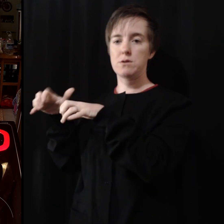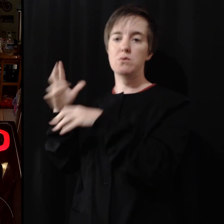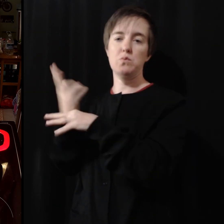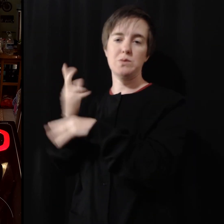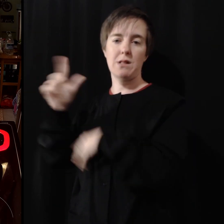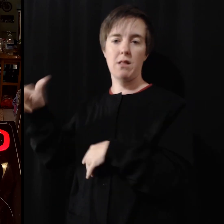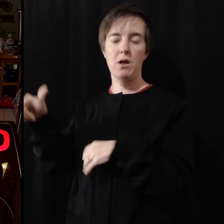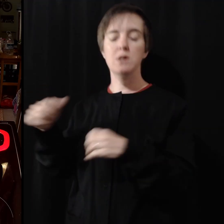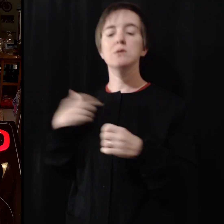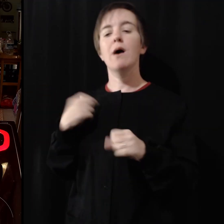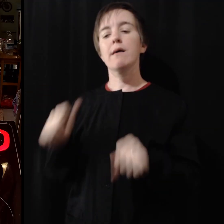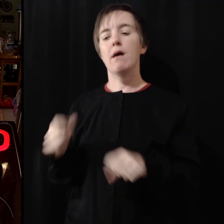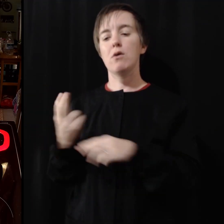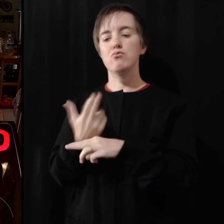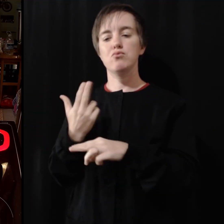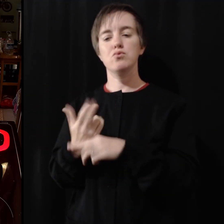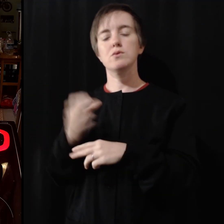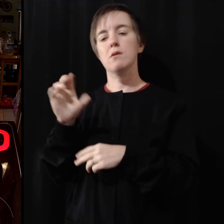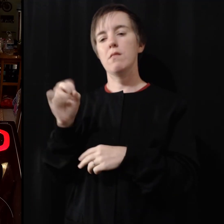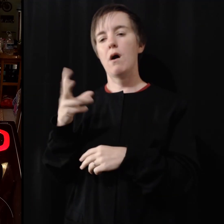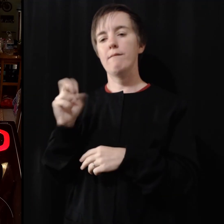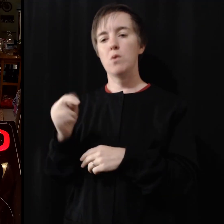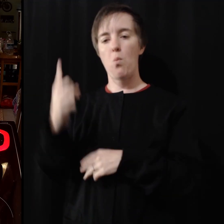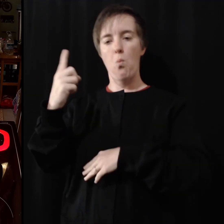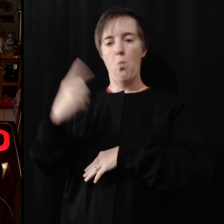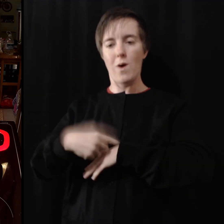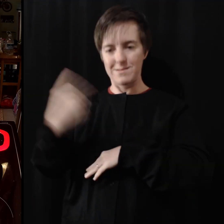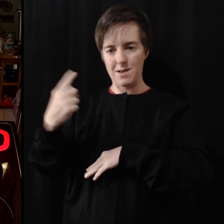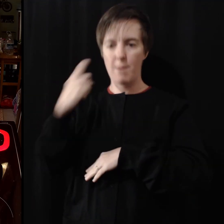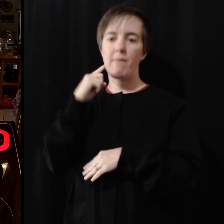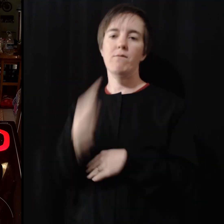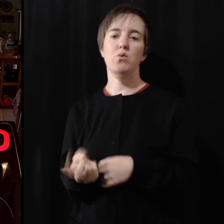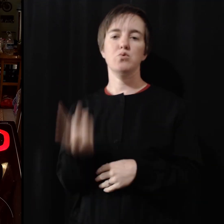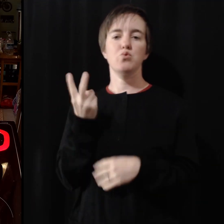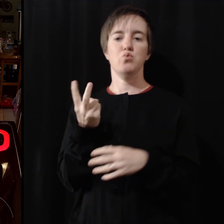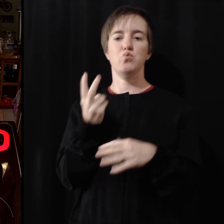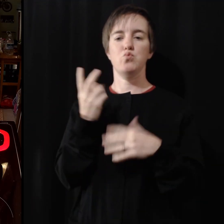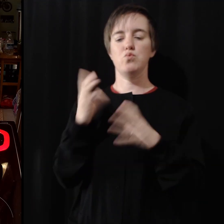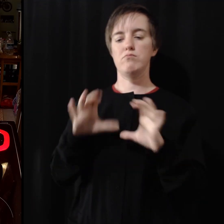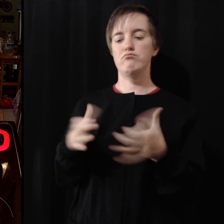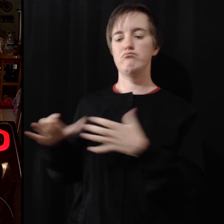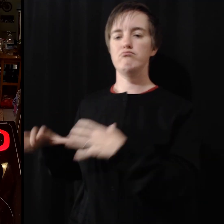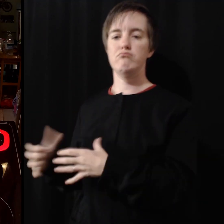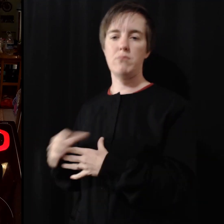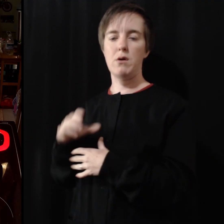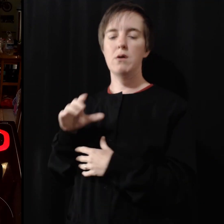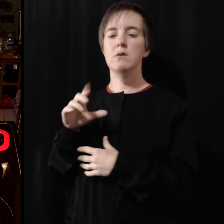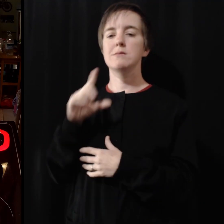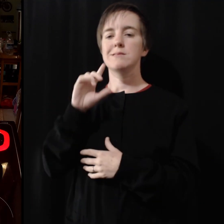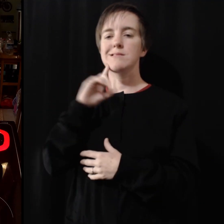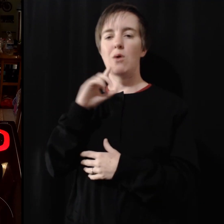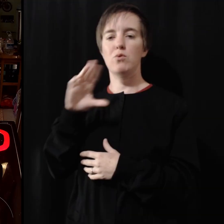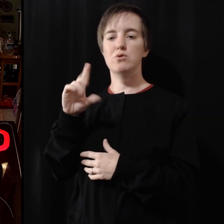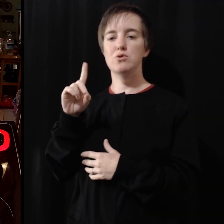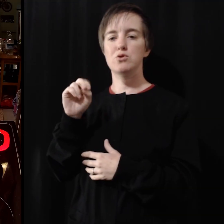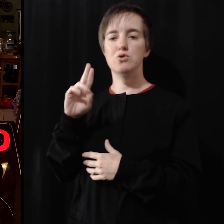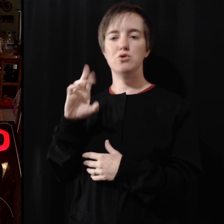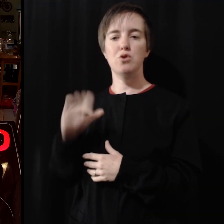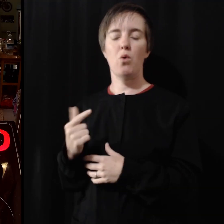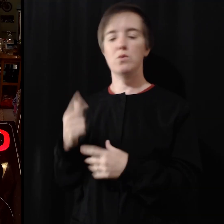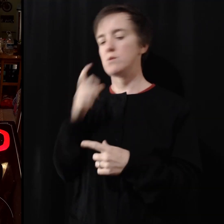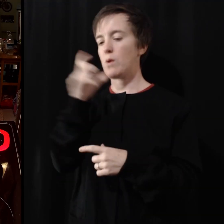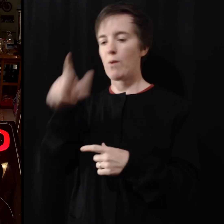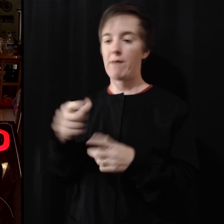so that I can just warm up the oven once for 2 loaves, so that we don't have to heat up the oven in the